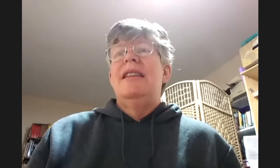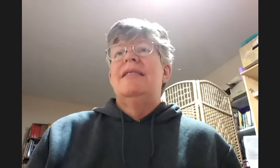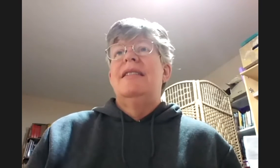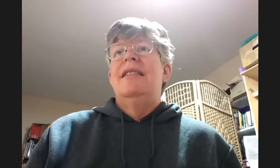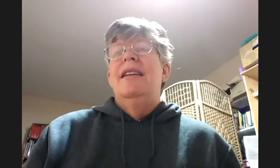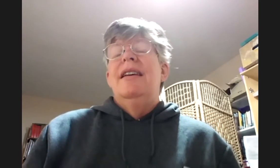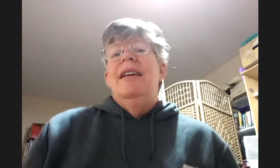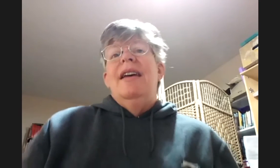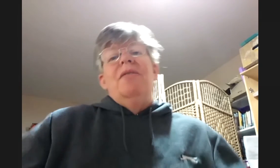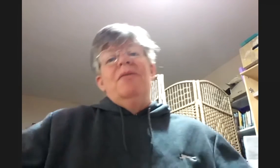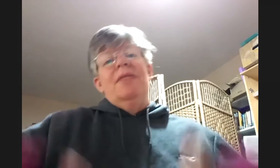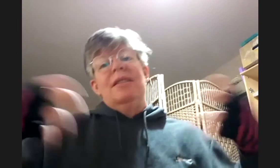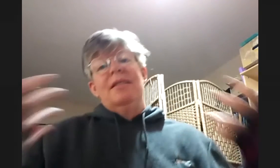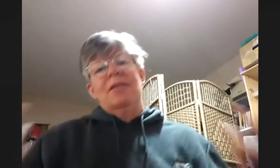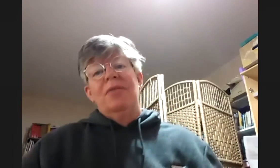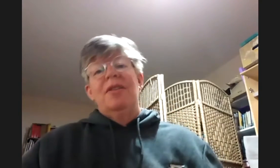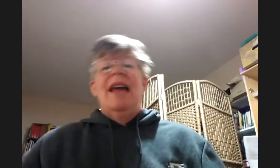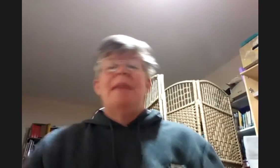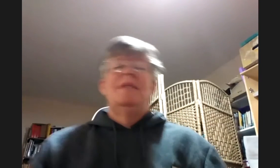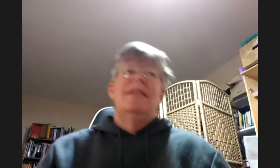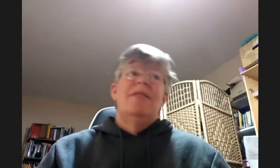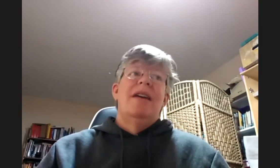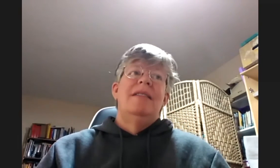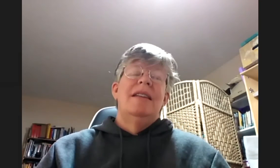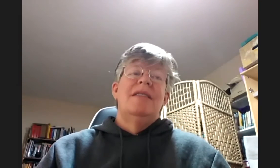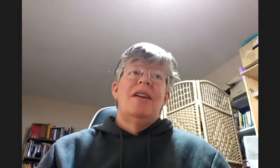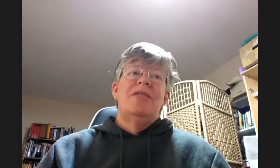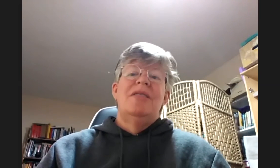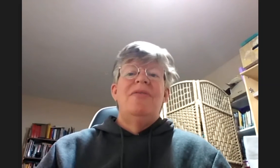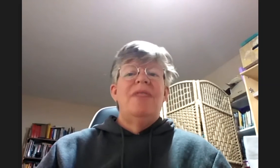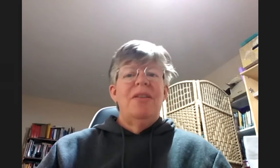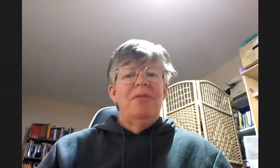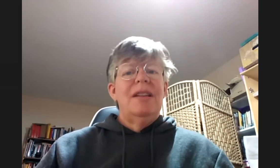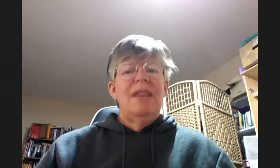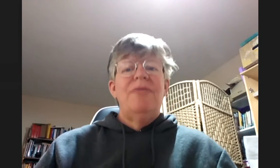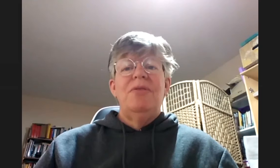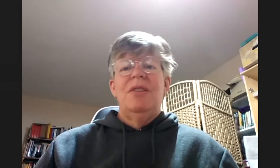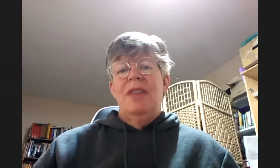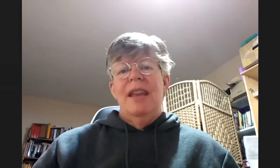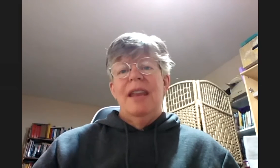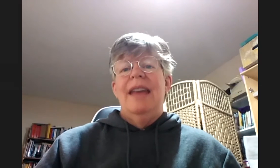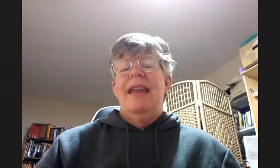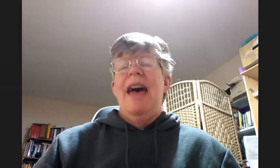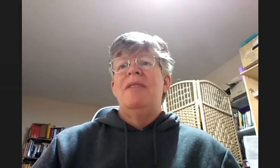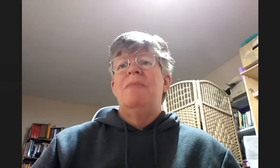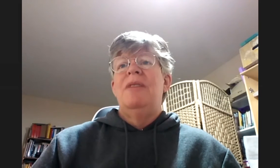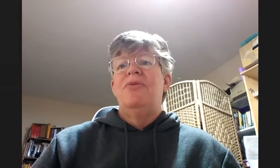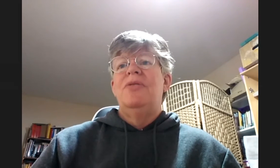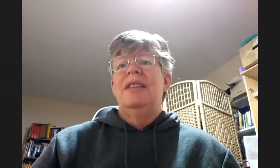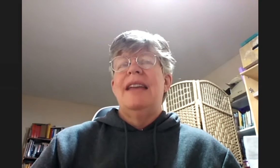And everyone just sort of collapsed on the ground in exhaustion and felt really foolish at having been fooled like